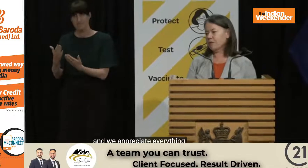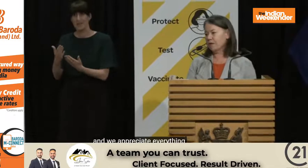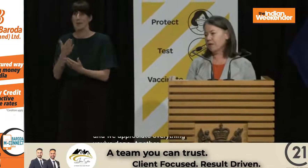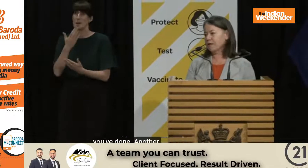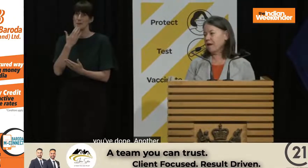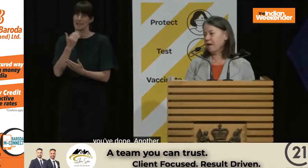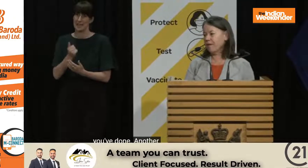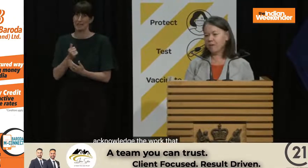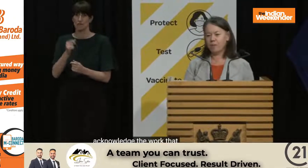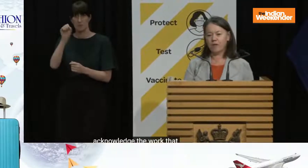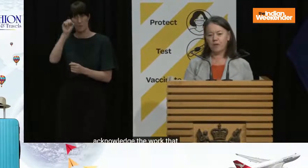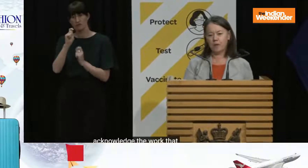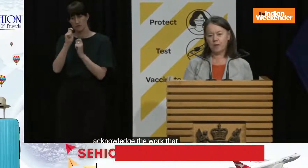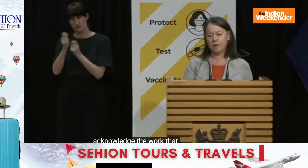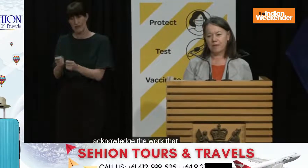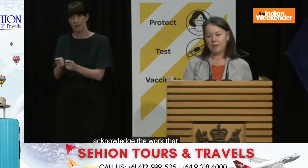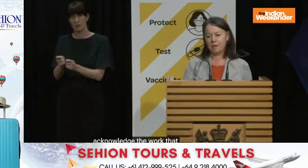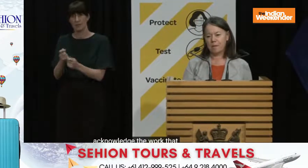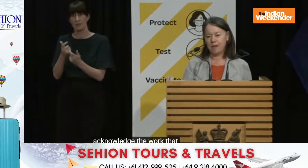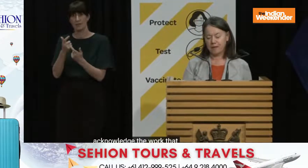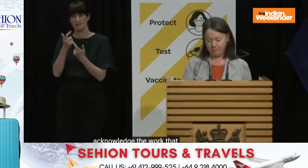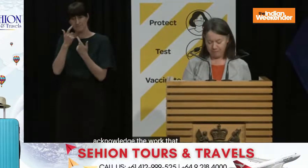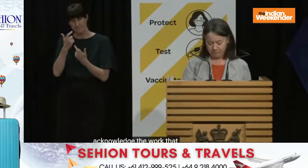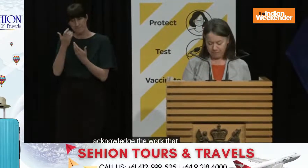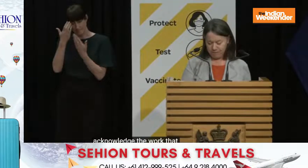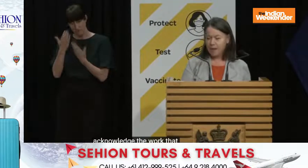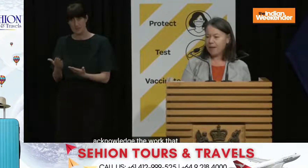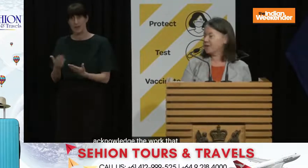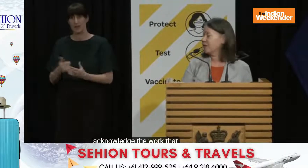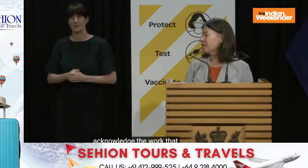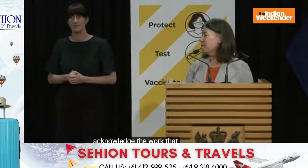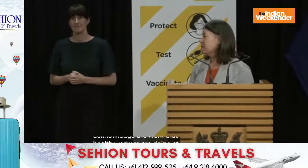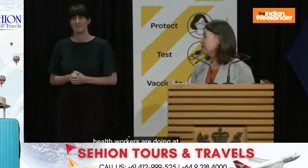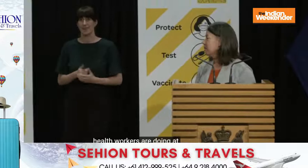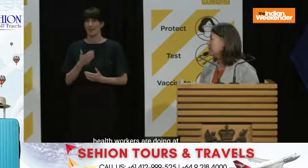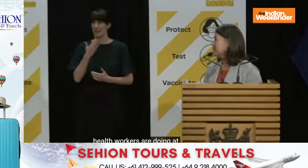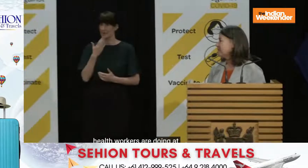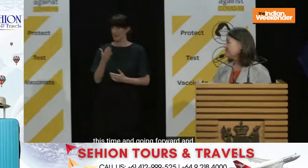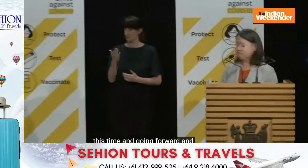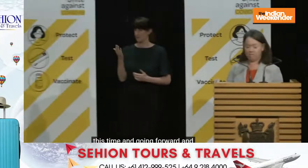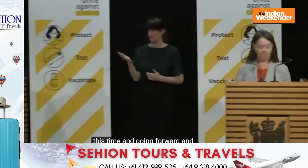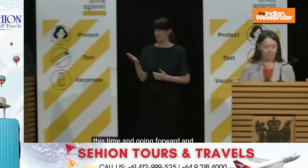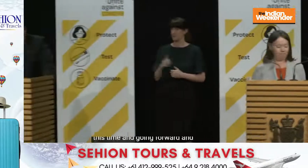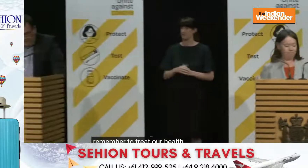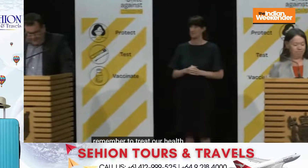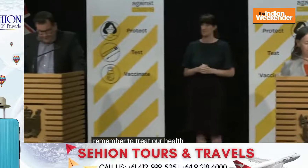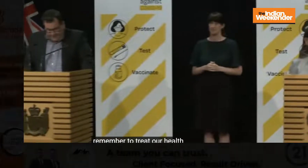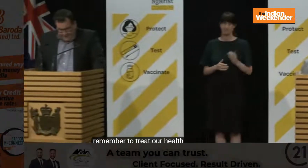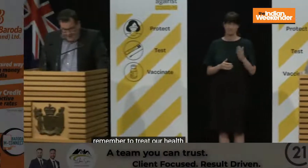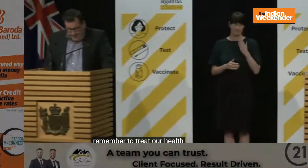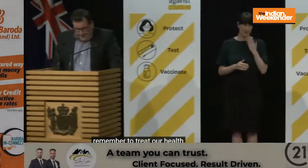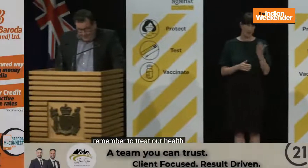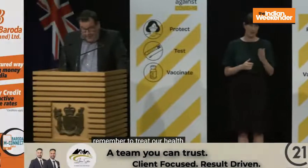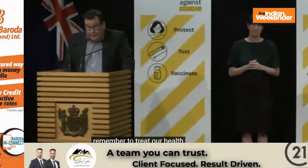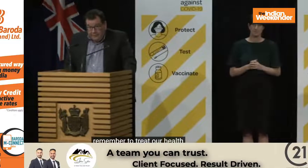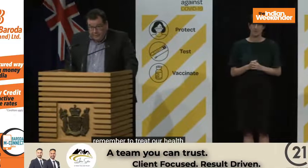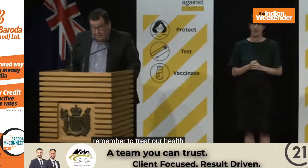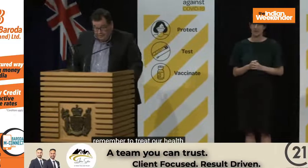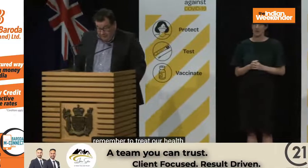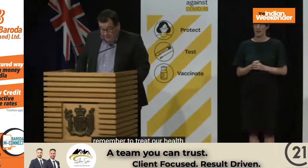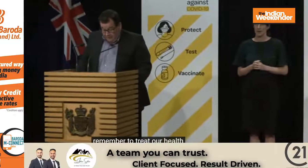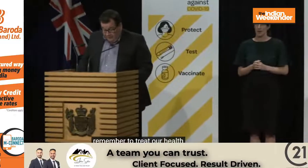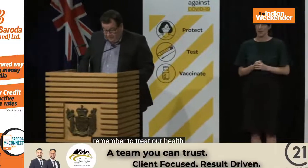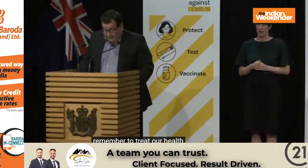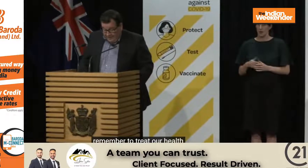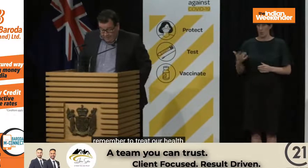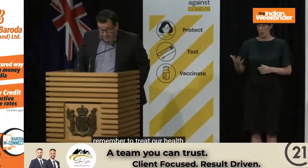remember to treat our health professionals with courtesy and respect. Back to you, Deputy Prime Minister. Thank you very much, Dr. McElnay. The 8th round